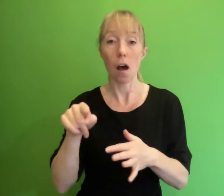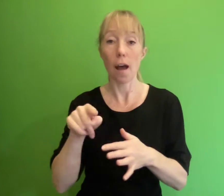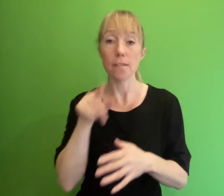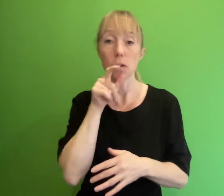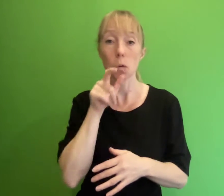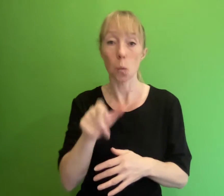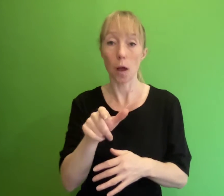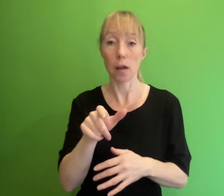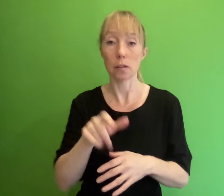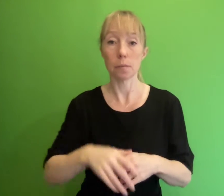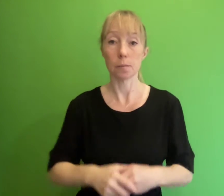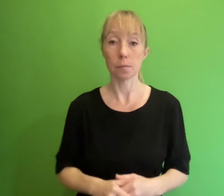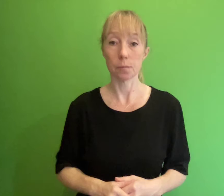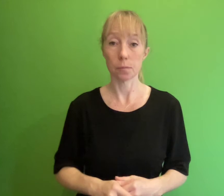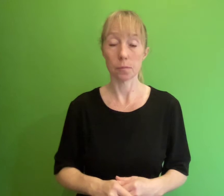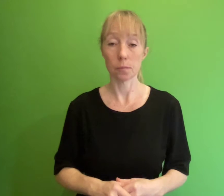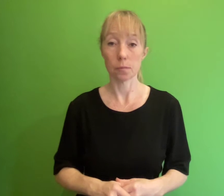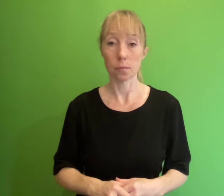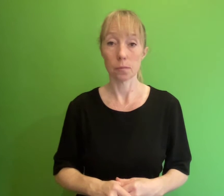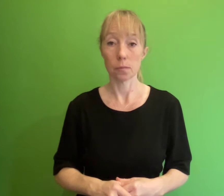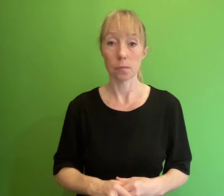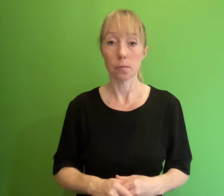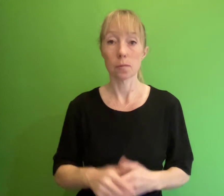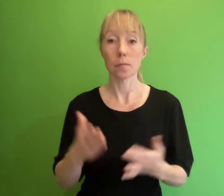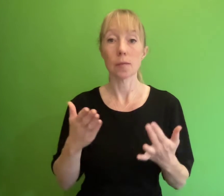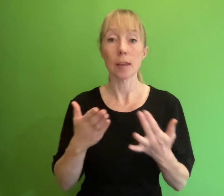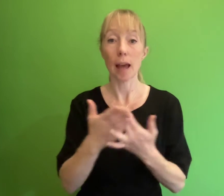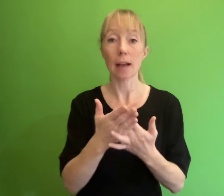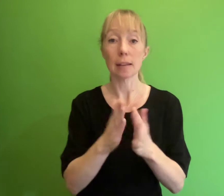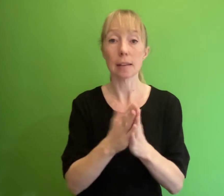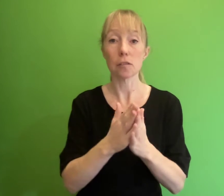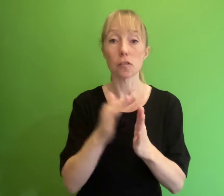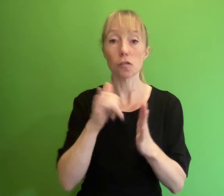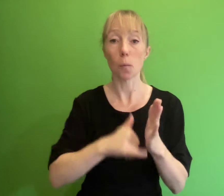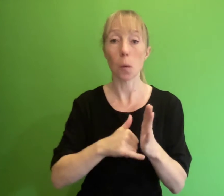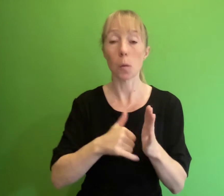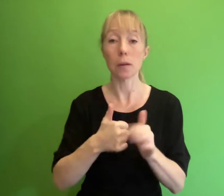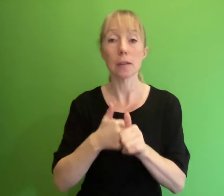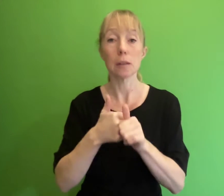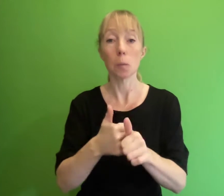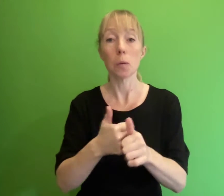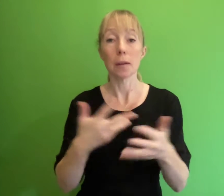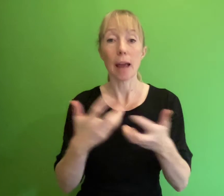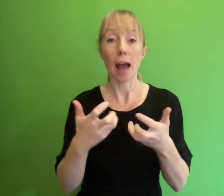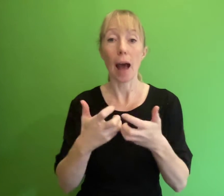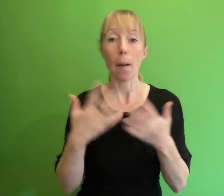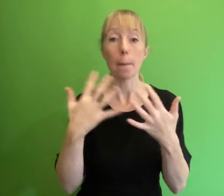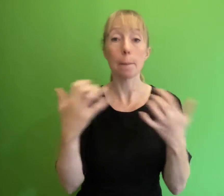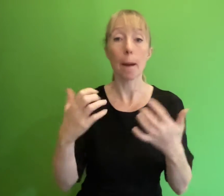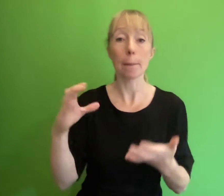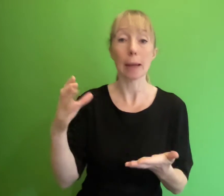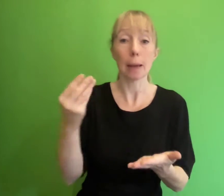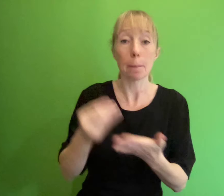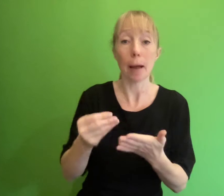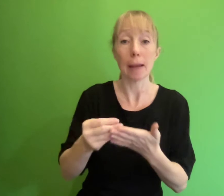https://www.spreadtheword.org.uk/projects/critic-rights-rights-the-word. The Access to Literature report is supported from public funds by Arts Council England.